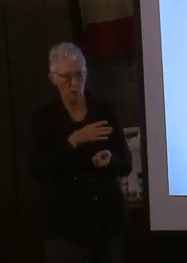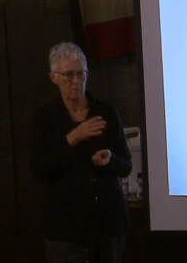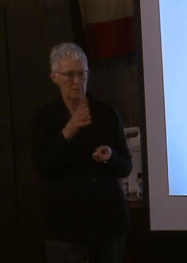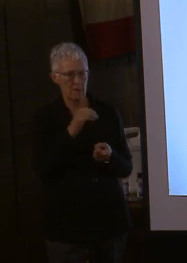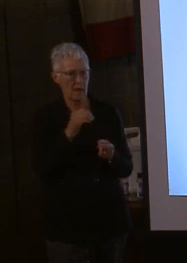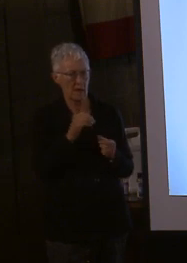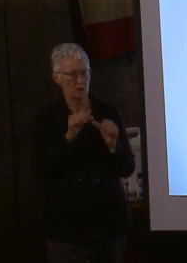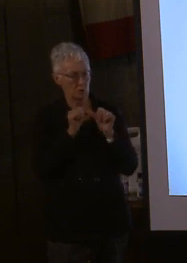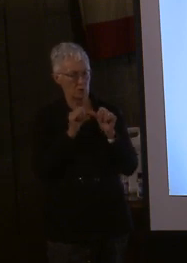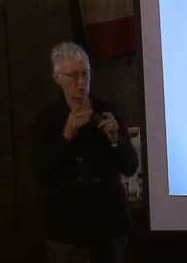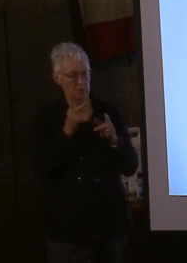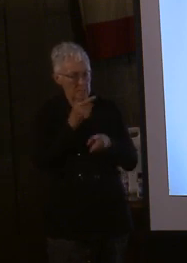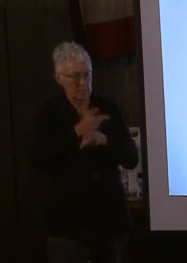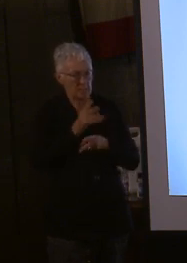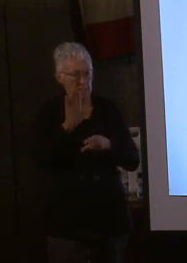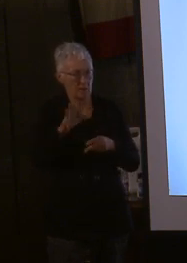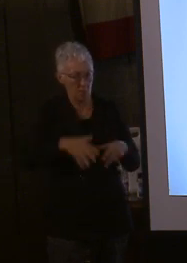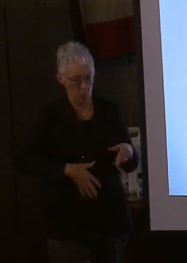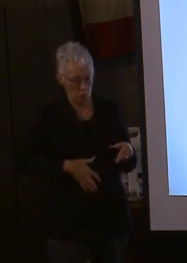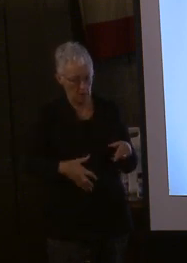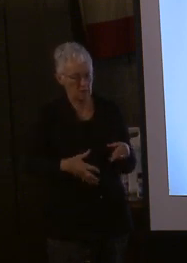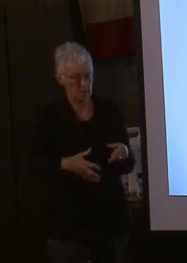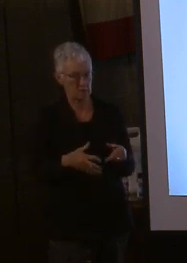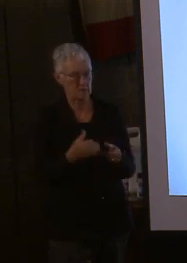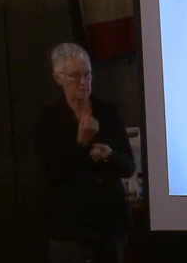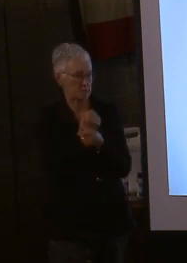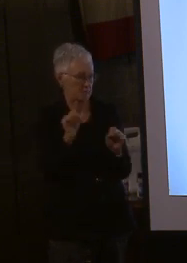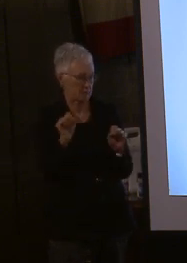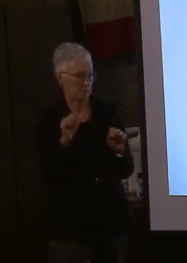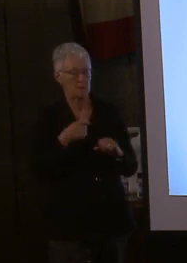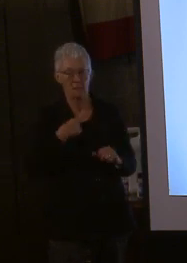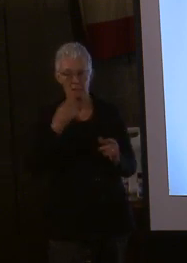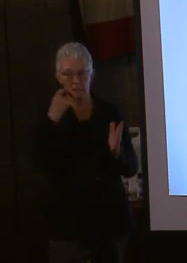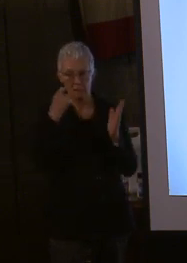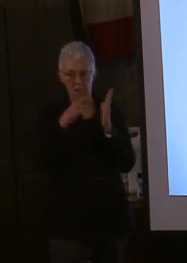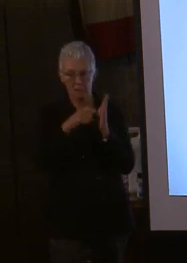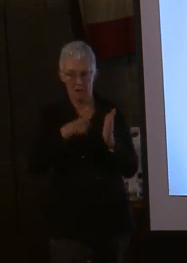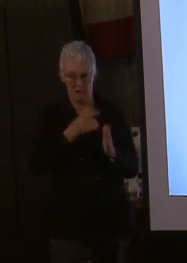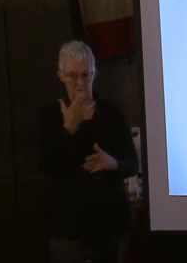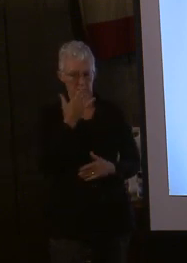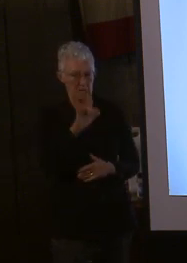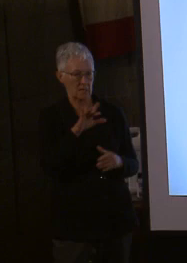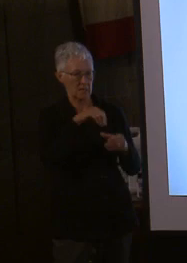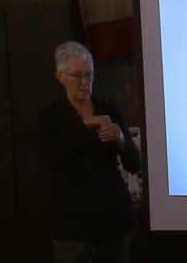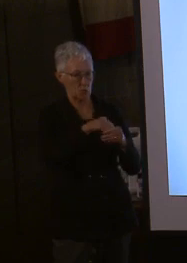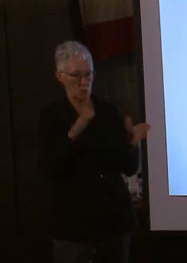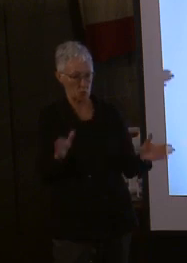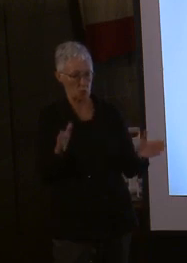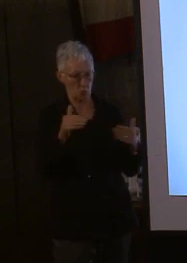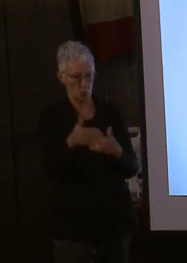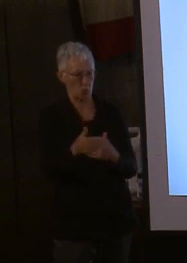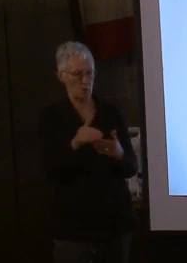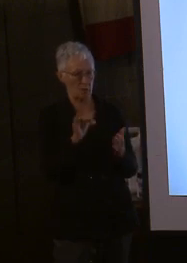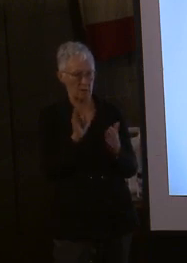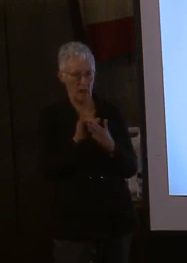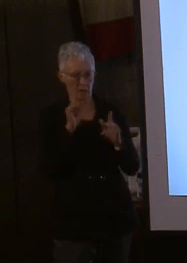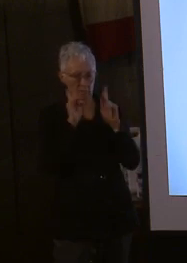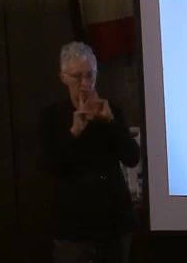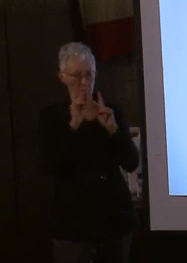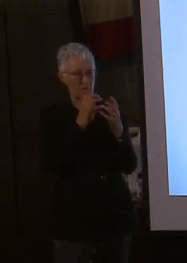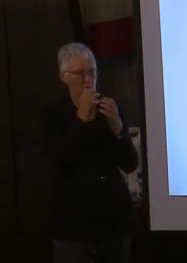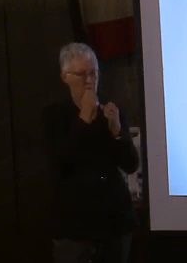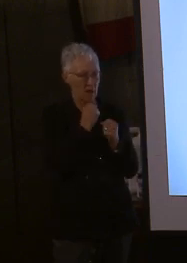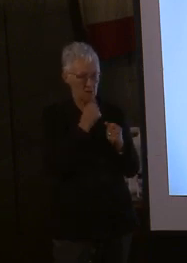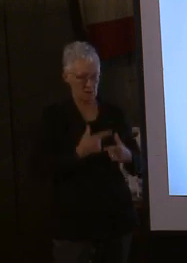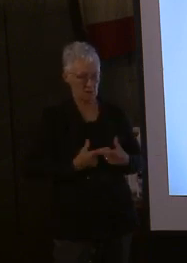outcomes. And as a bereaved mother, I recognize how thankful I am to be in a room with individuals who recognize and value the life of my son and